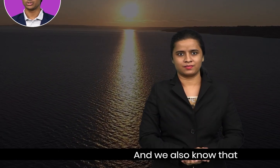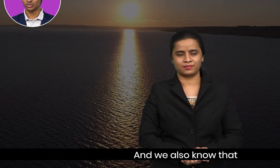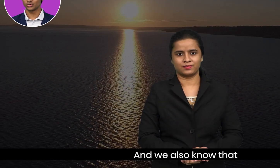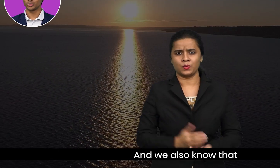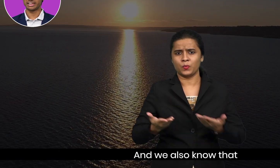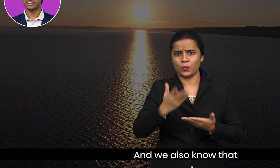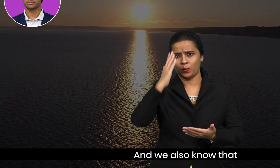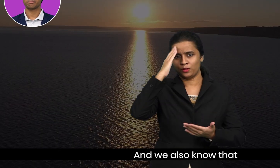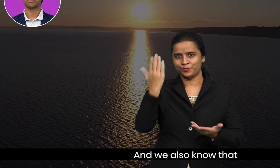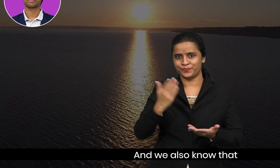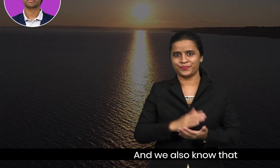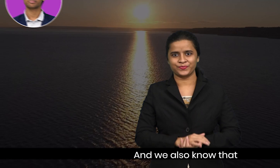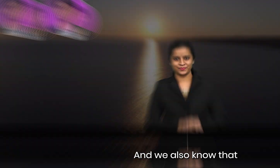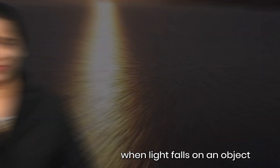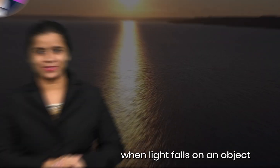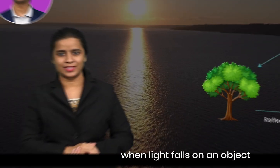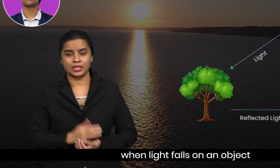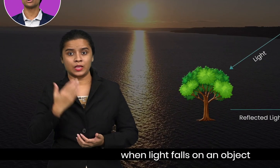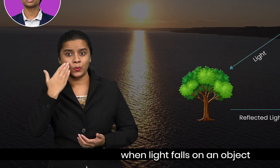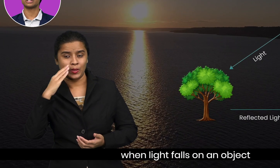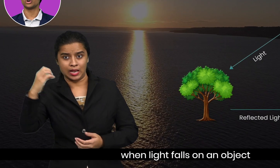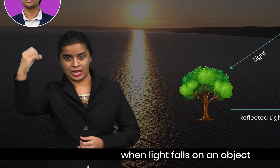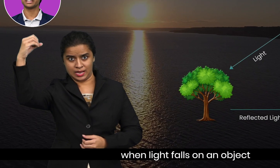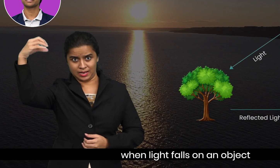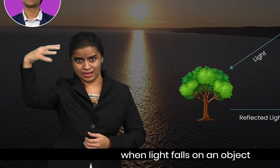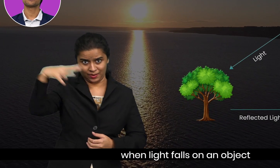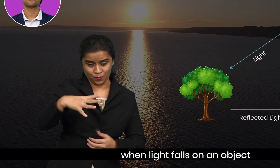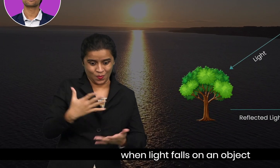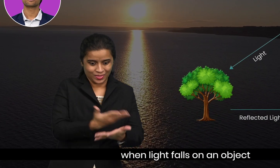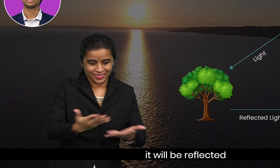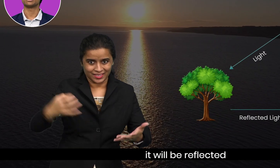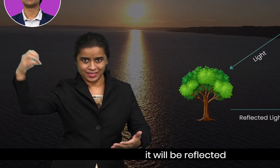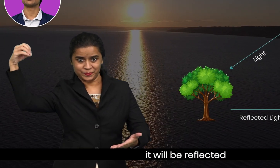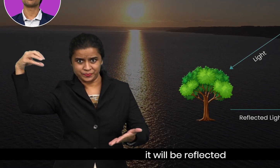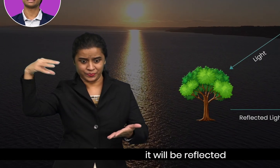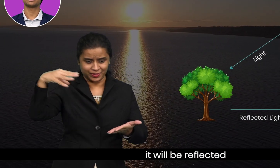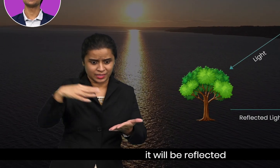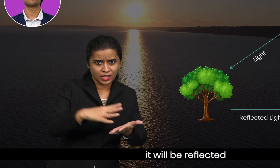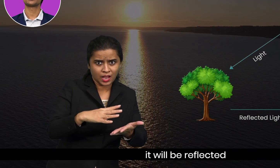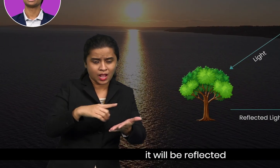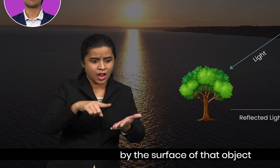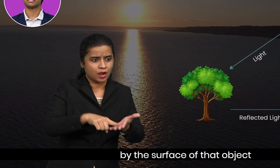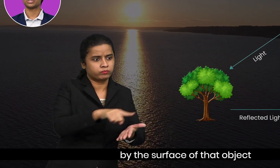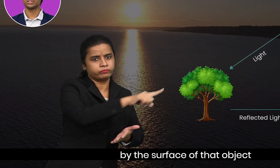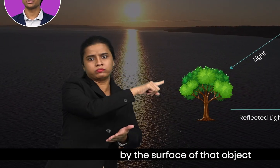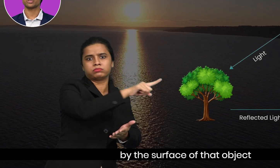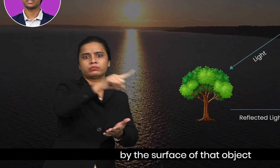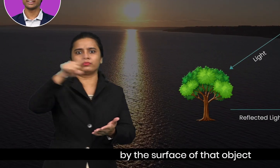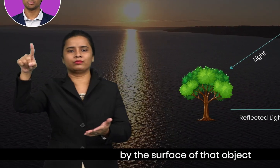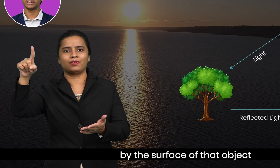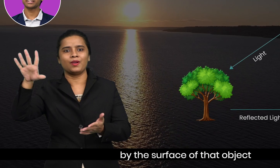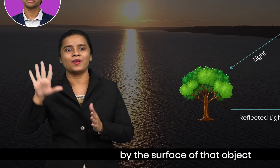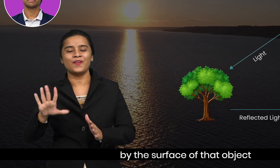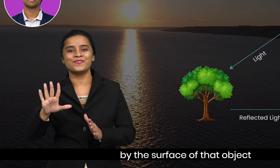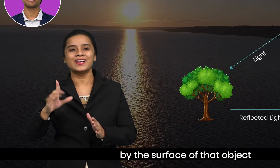And we also know that when light falls on an object, it will be reflected by the surface of